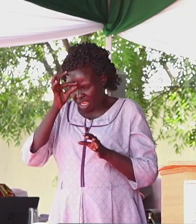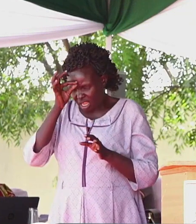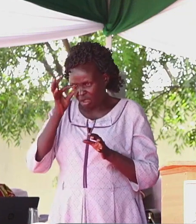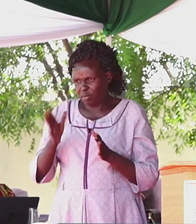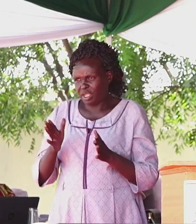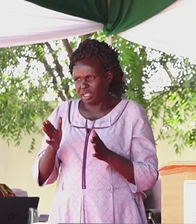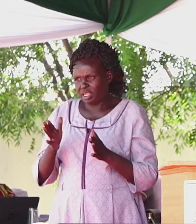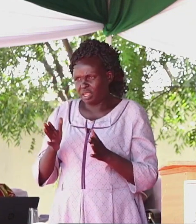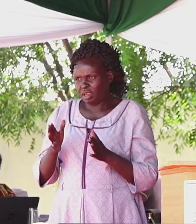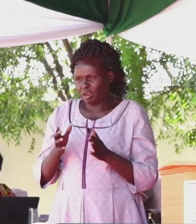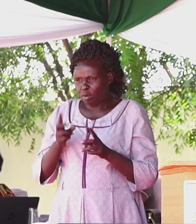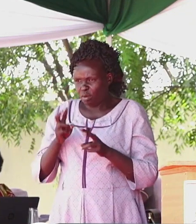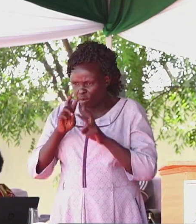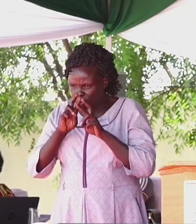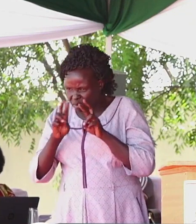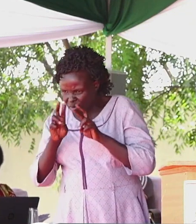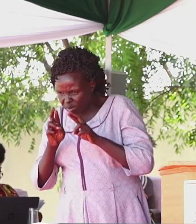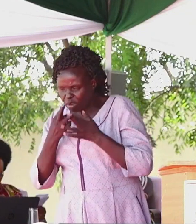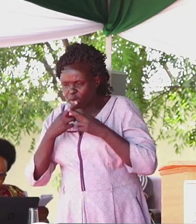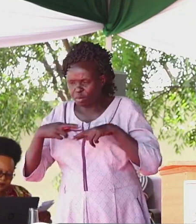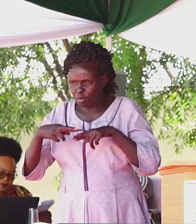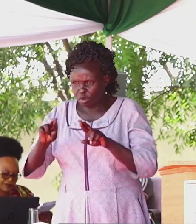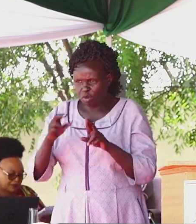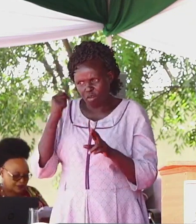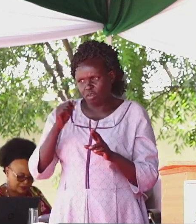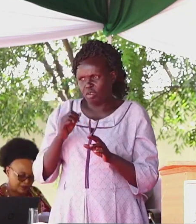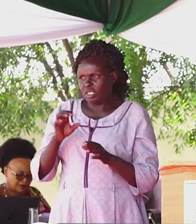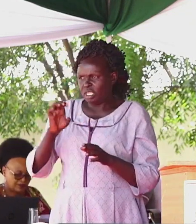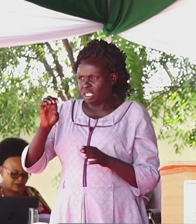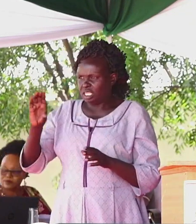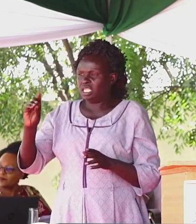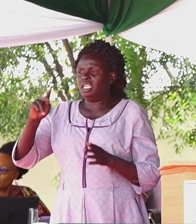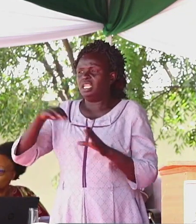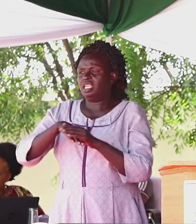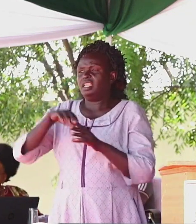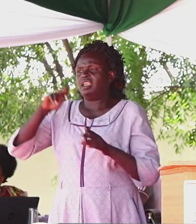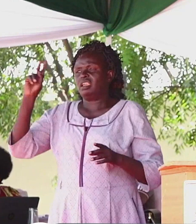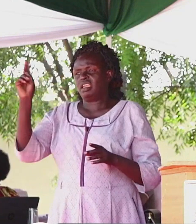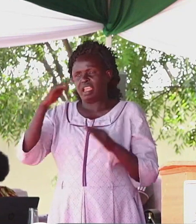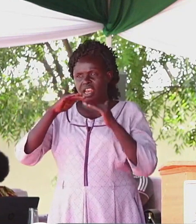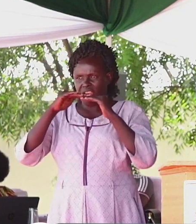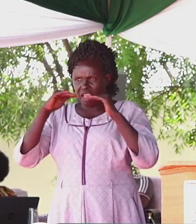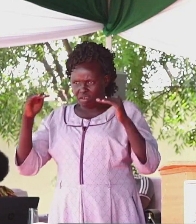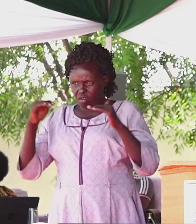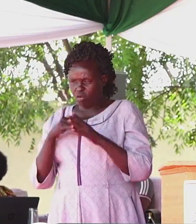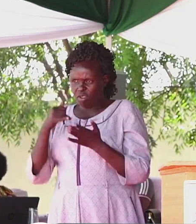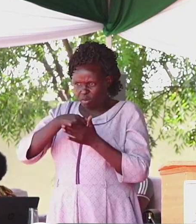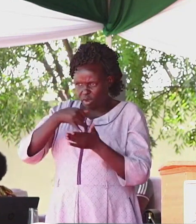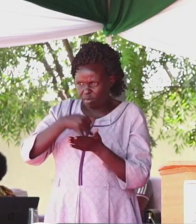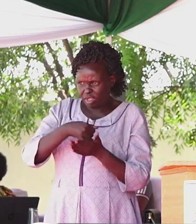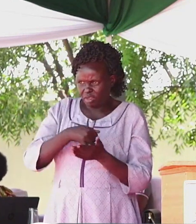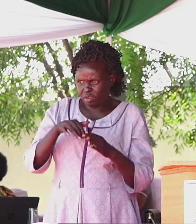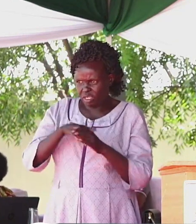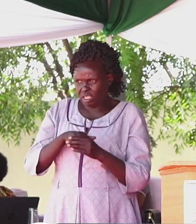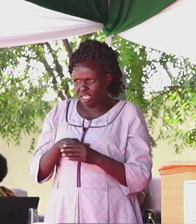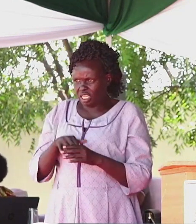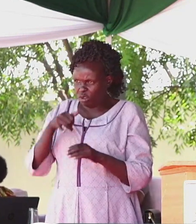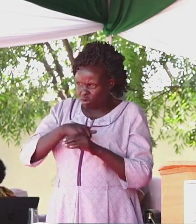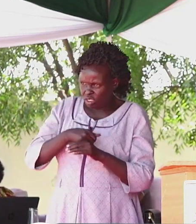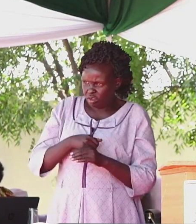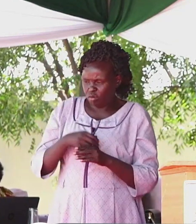and reporting on the situation of ECD in Kenya and the level of implementation of the integrated